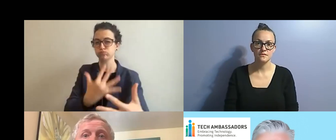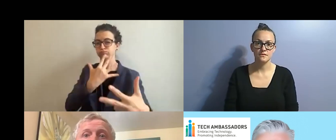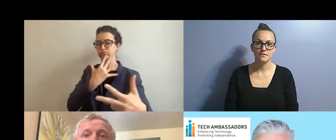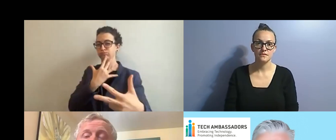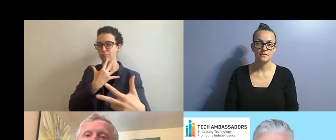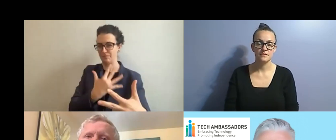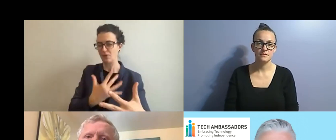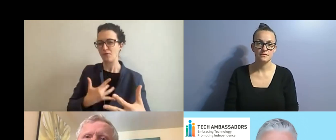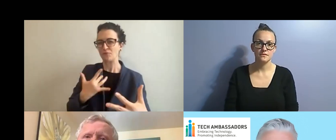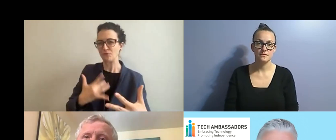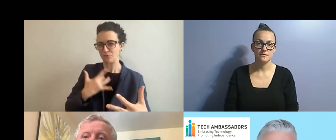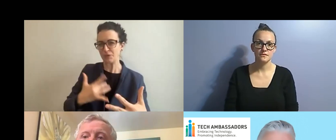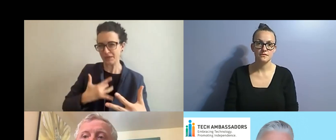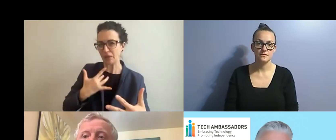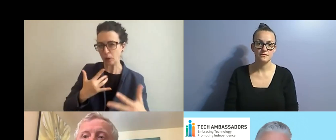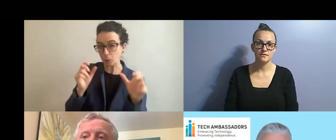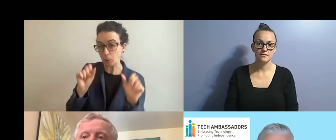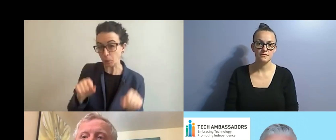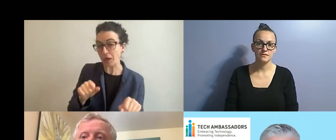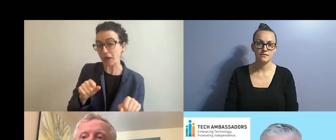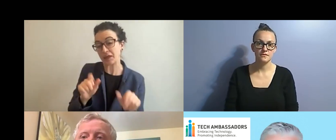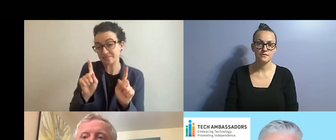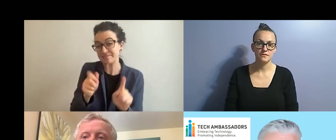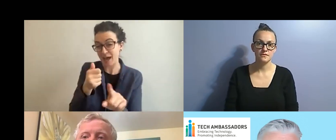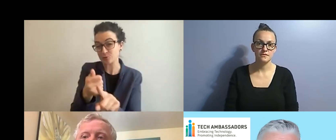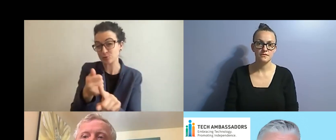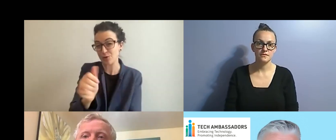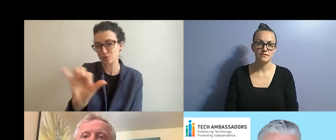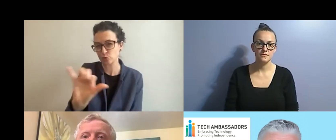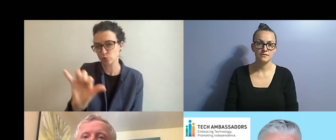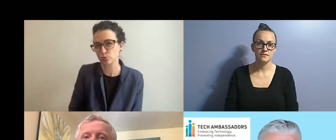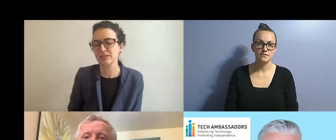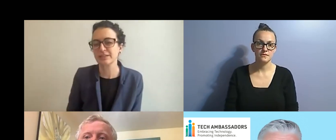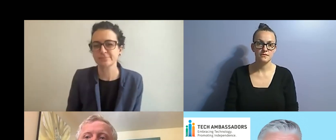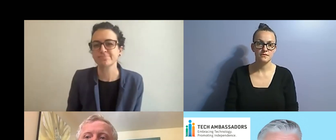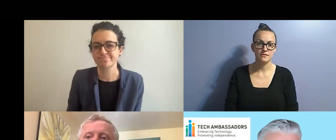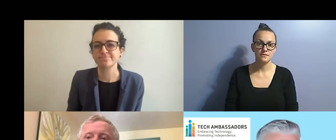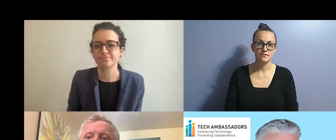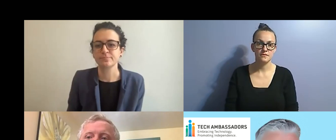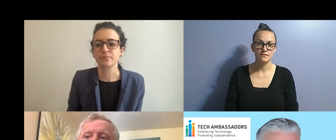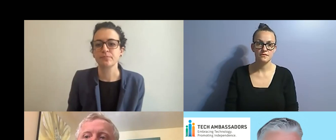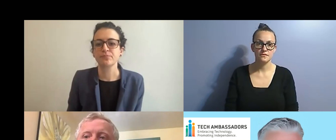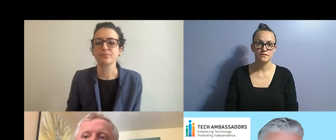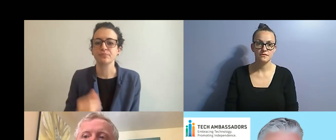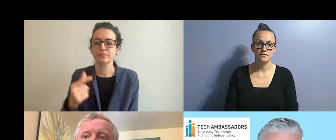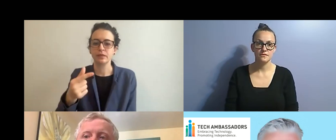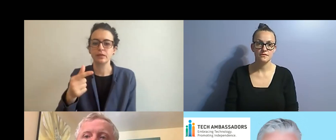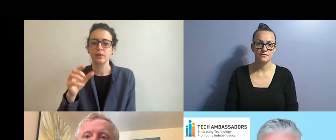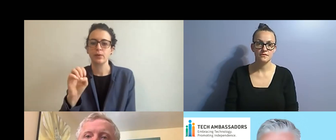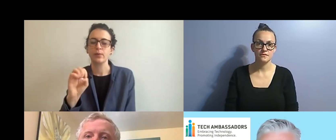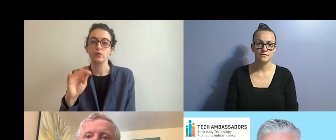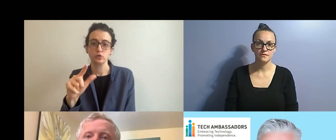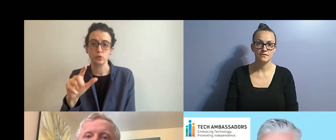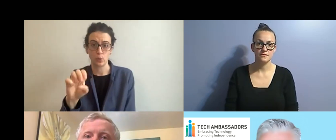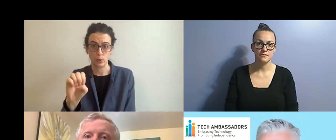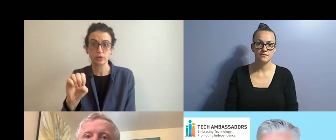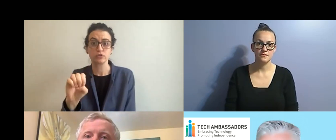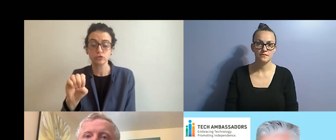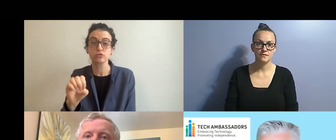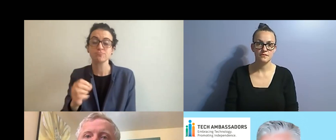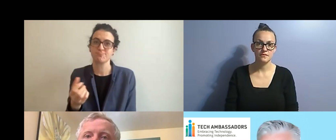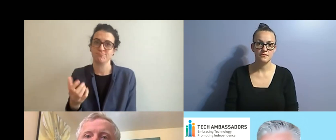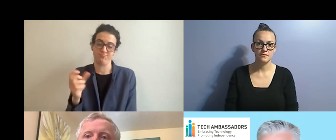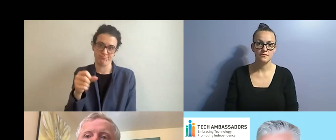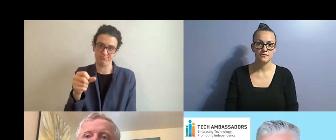way. And so, yeah. I'll tell you, for me, just to be out there with you and to really